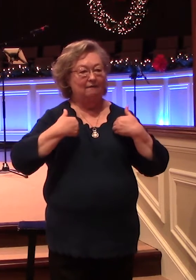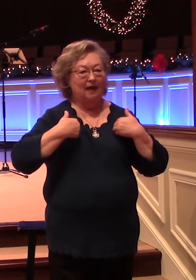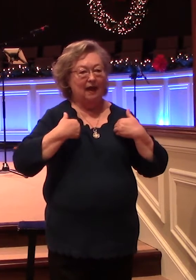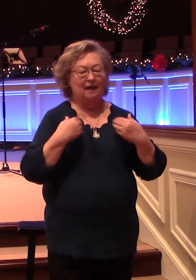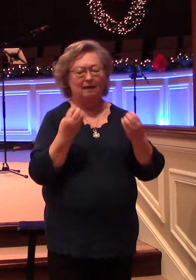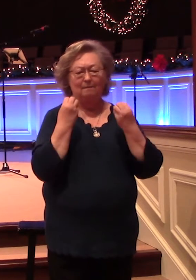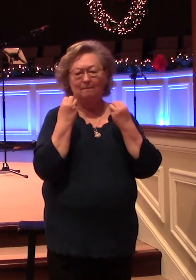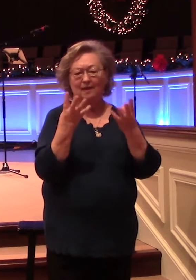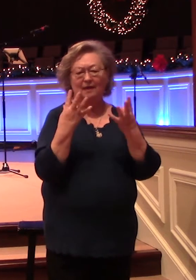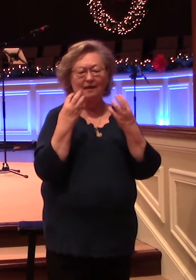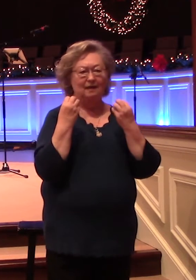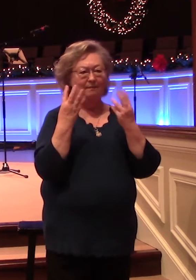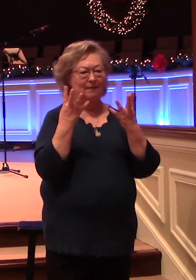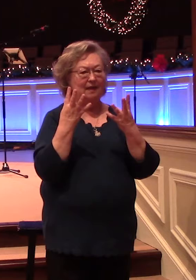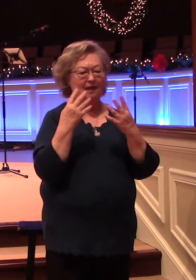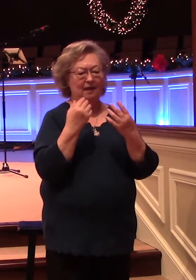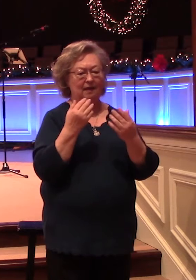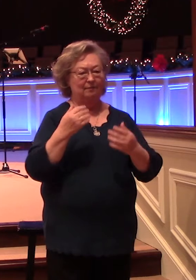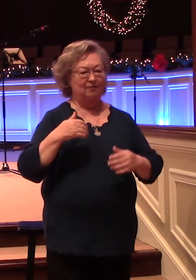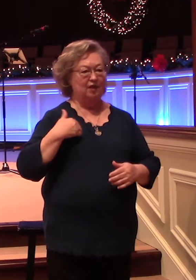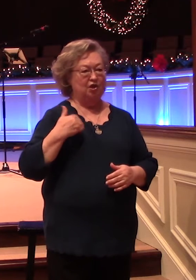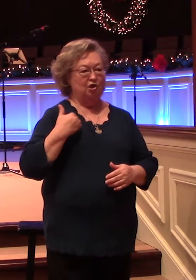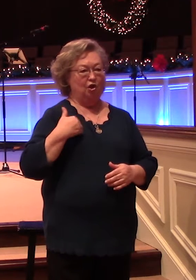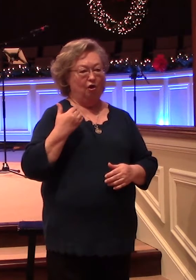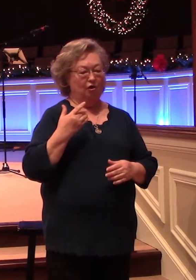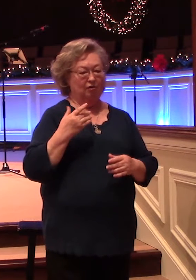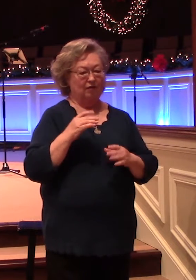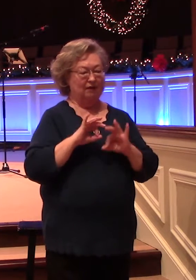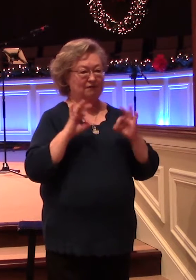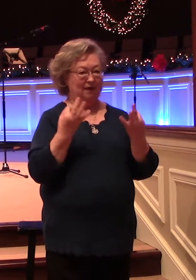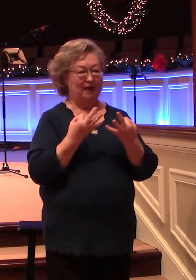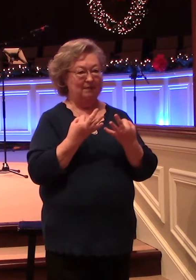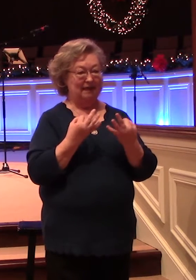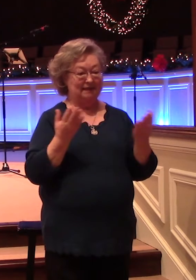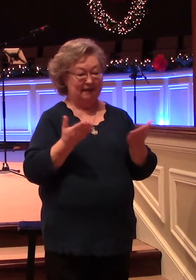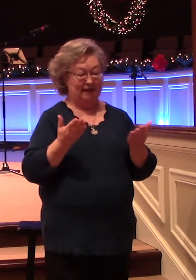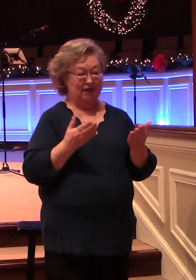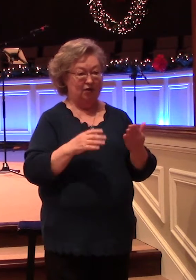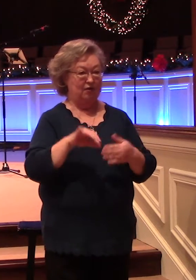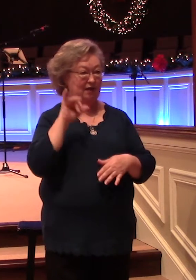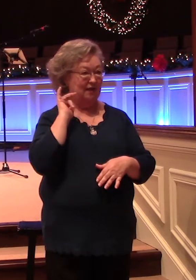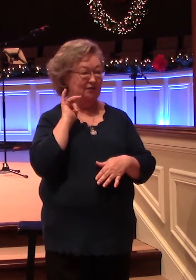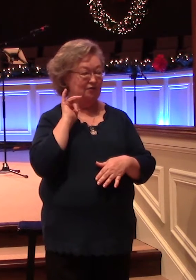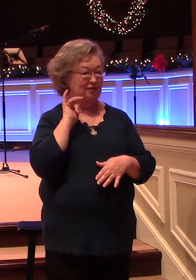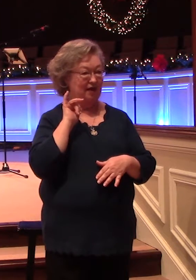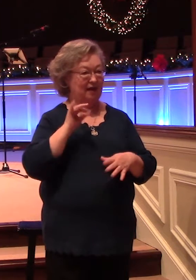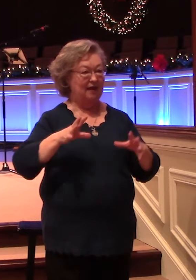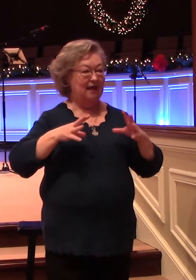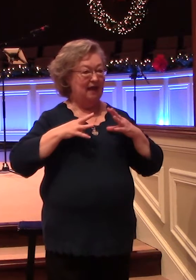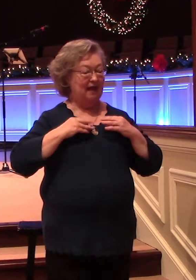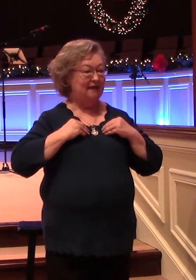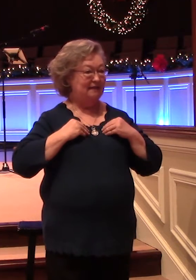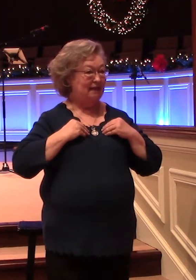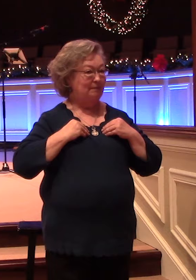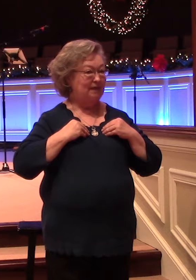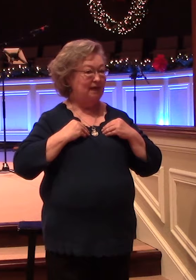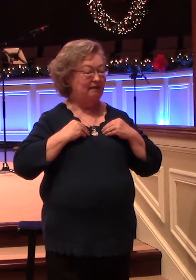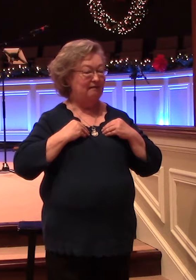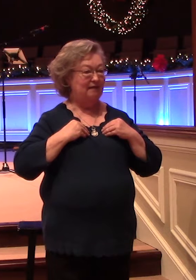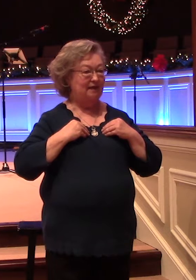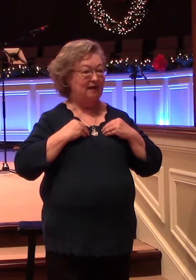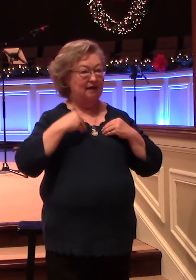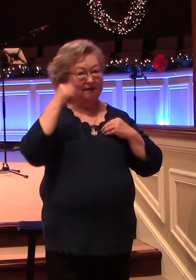place yesterday, just receiving the love that comes from the Lord, hearing the Christmas story, and seeing the